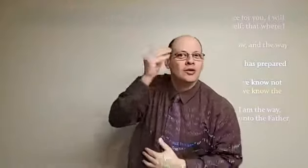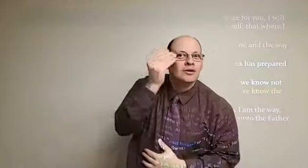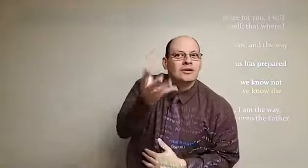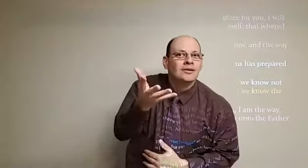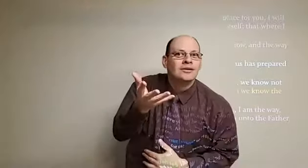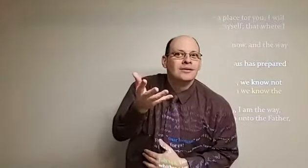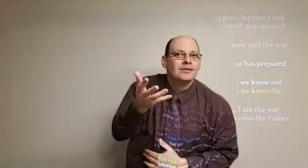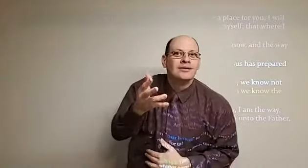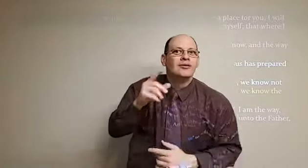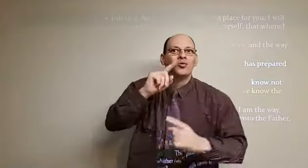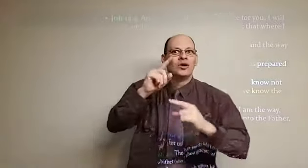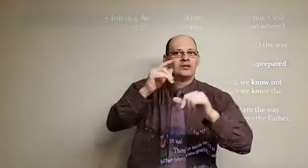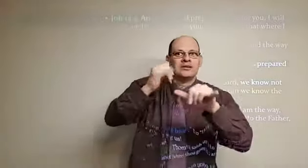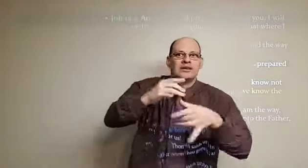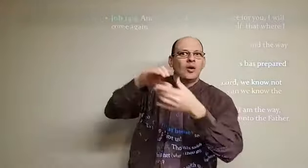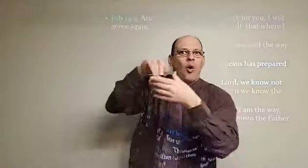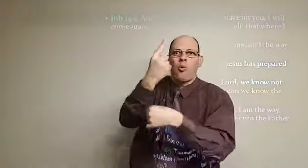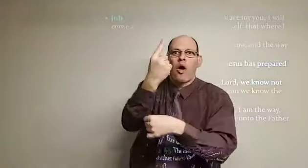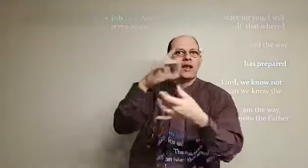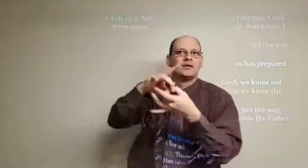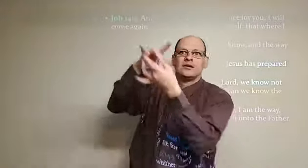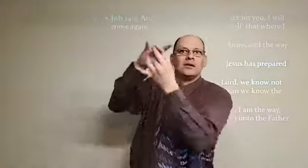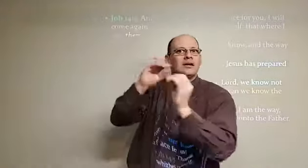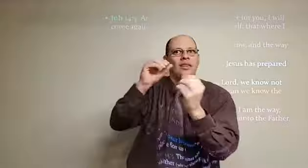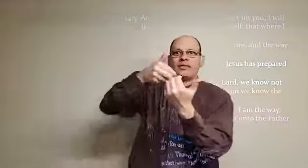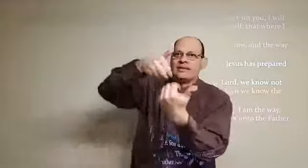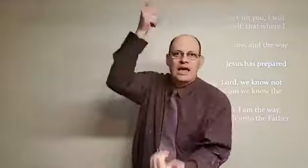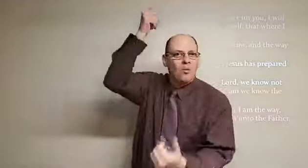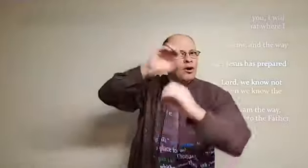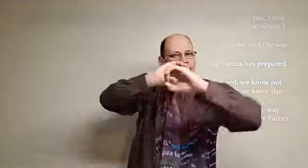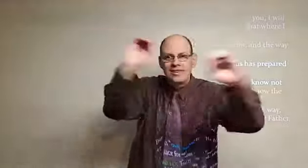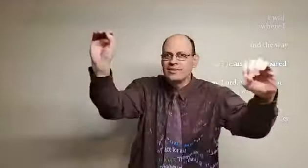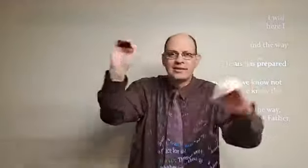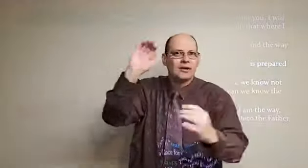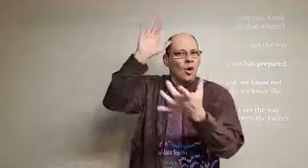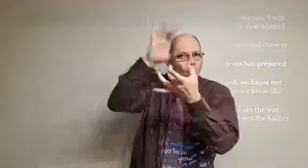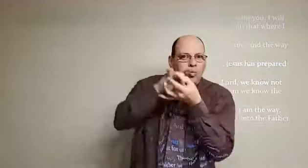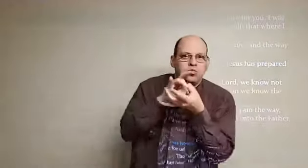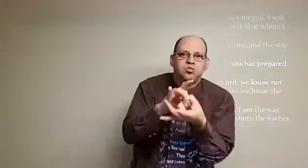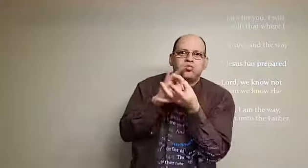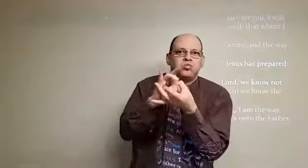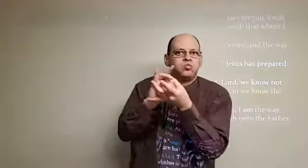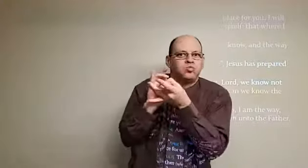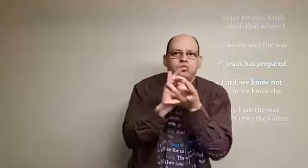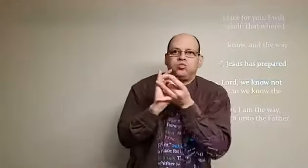you know Jesus is God there's only one there's no separation there's one